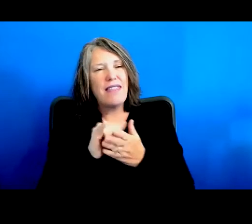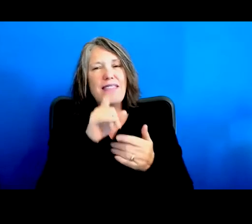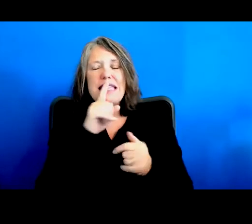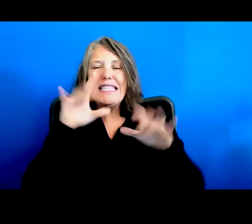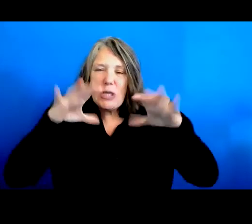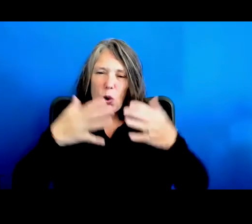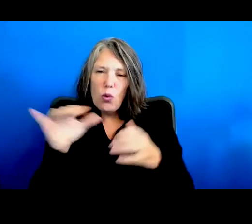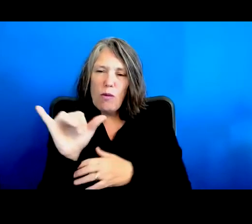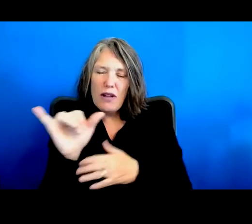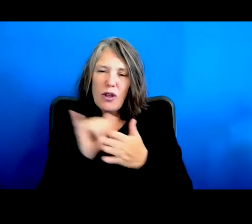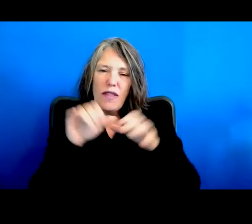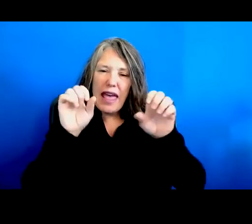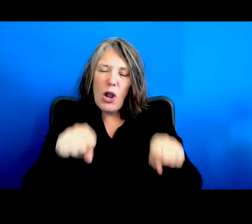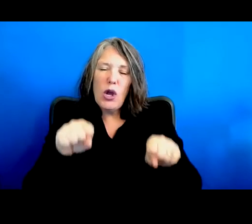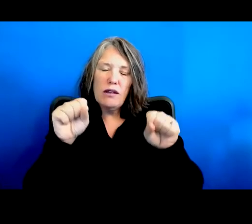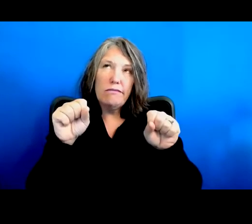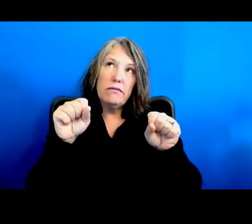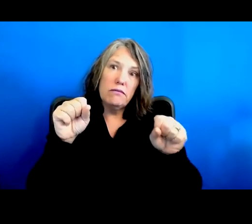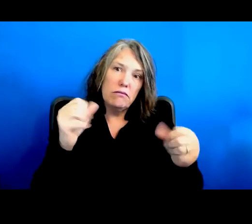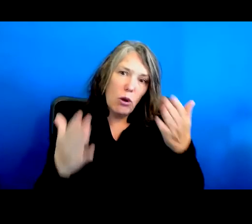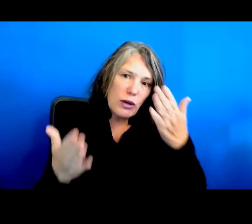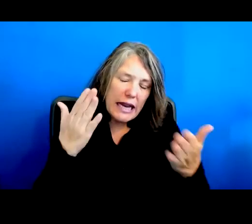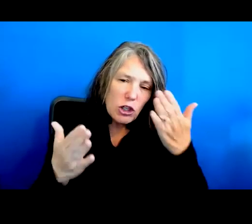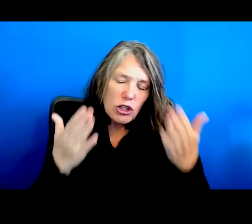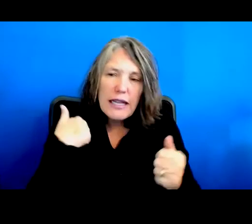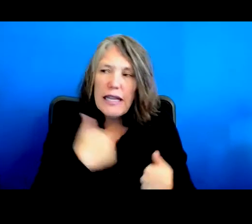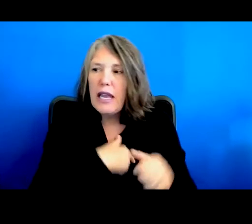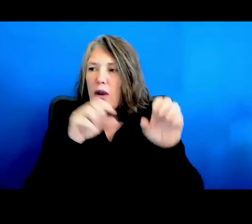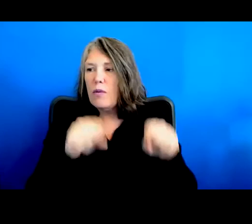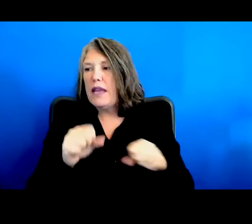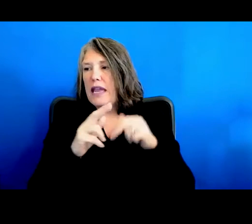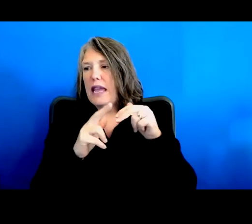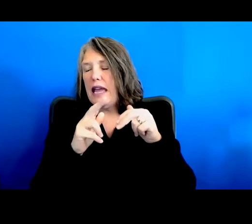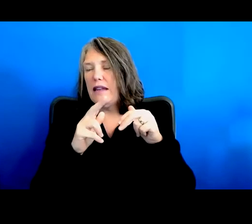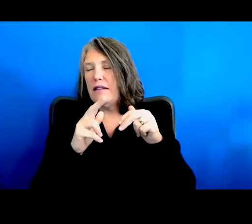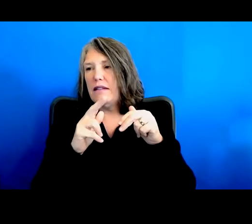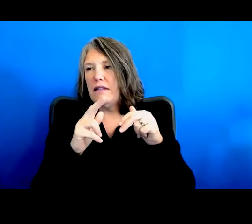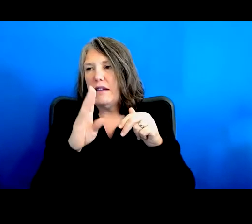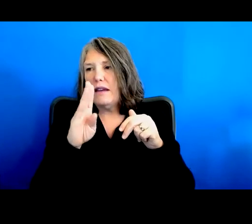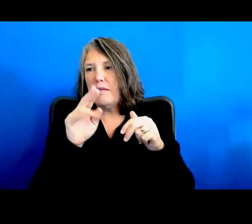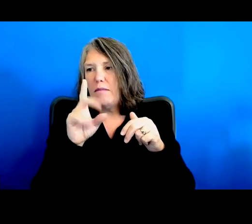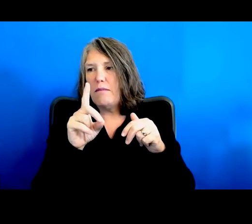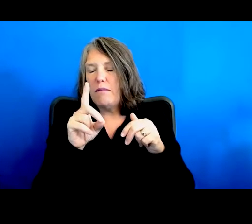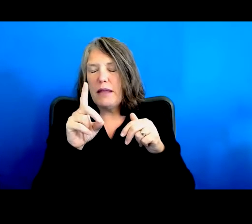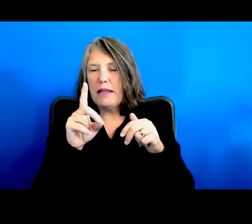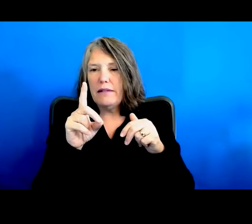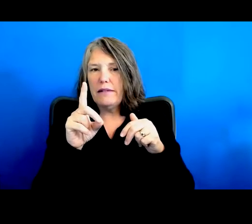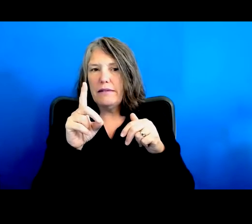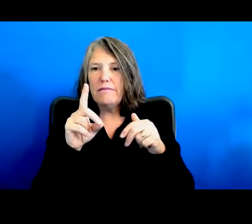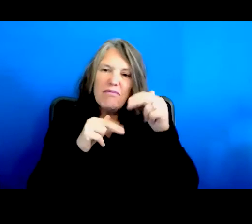group also that could potentially, we can all kind of build our data knowledge and data